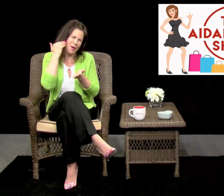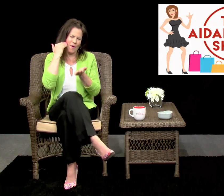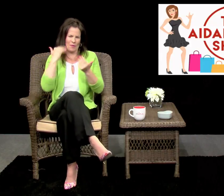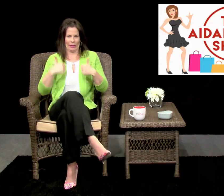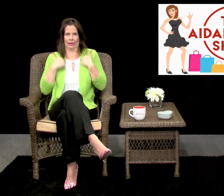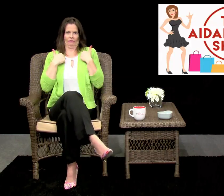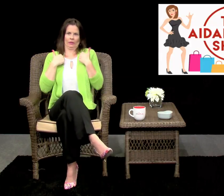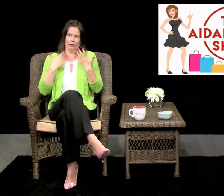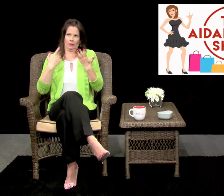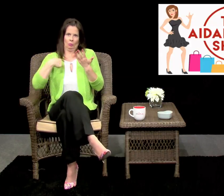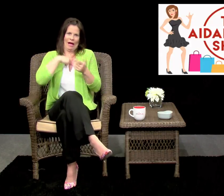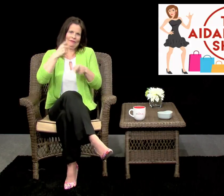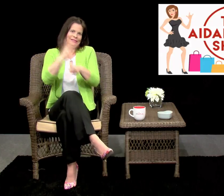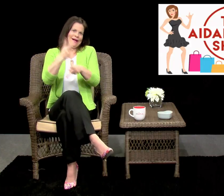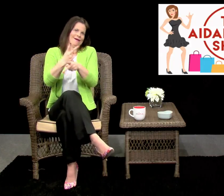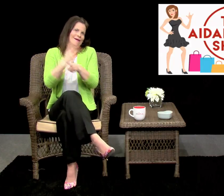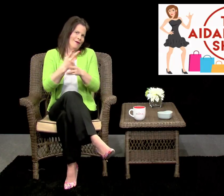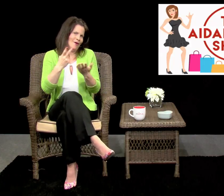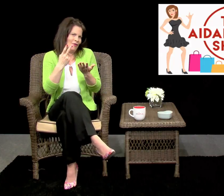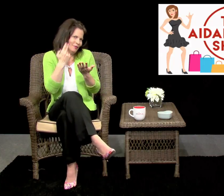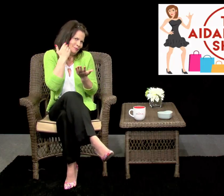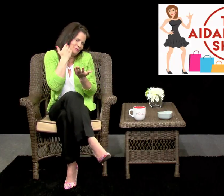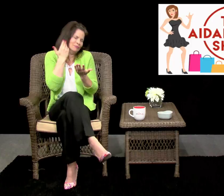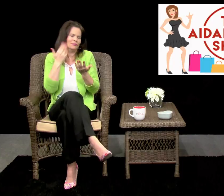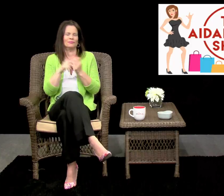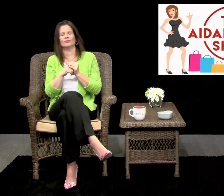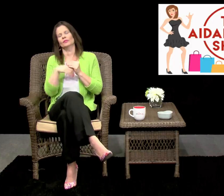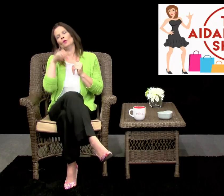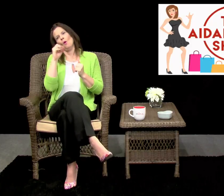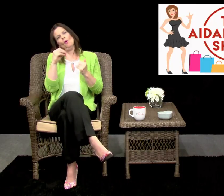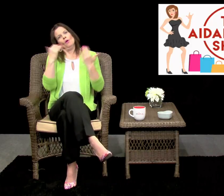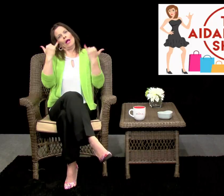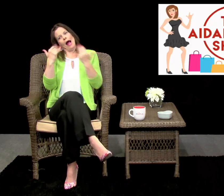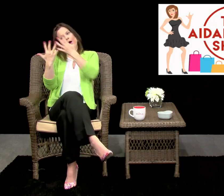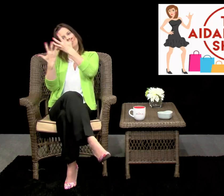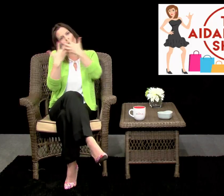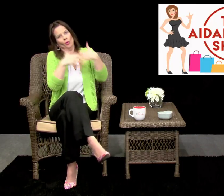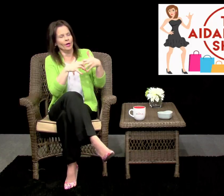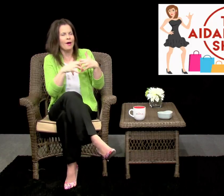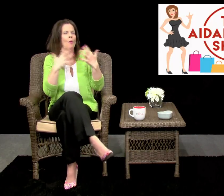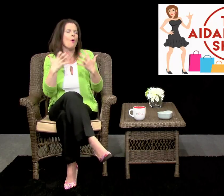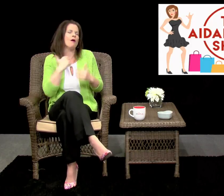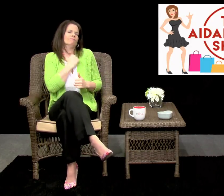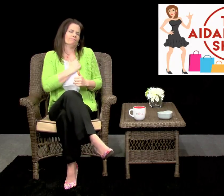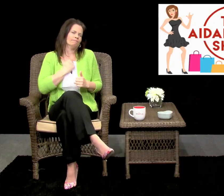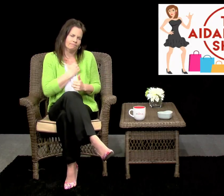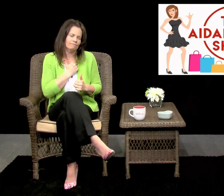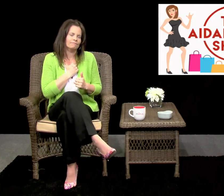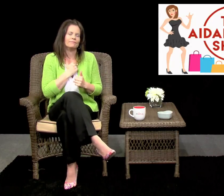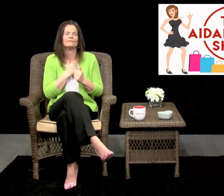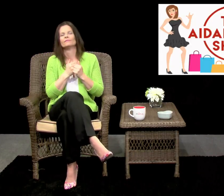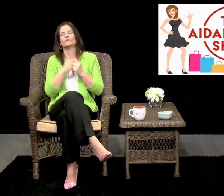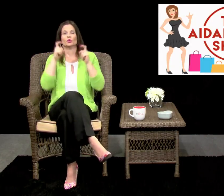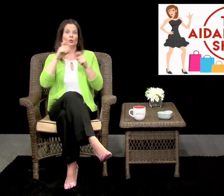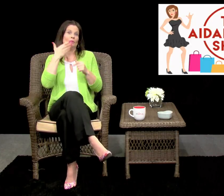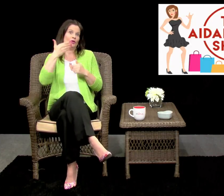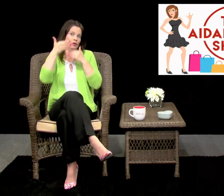job. And they do need to be paid. They do earn a livelihood from interpreting, you know. So that's all worked out, and I do want to